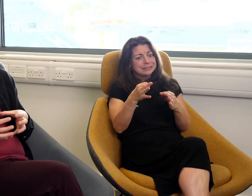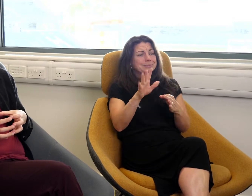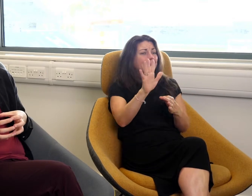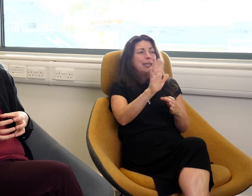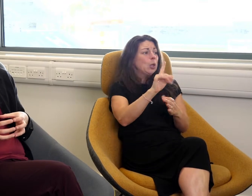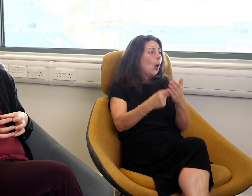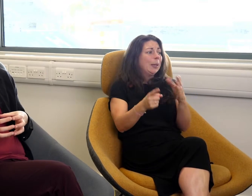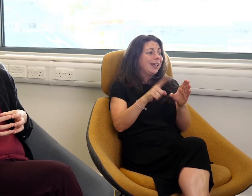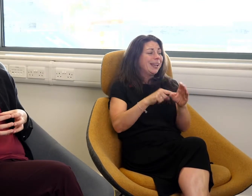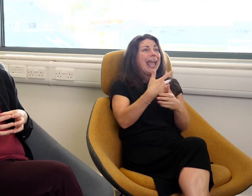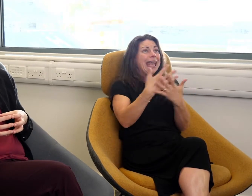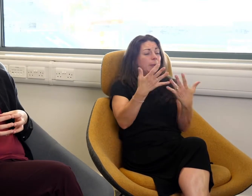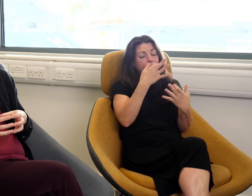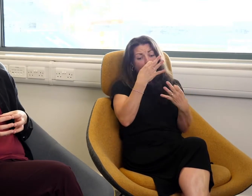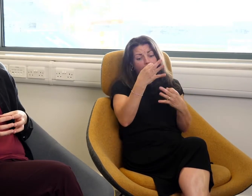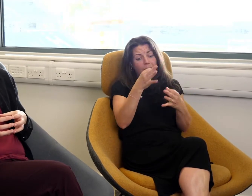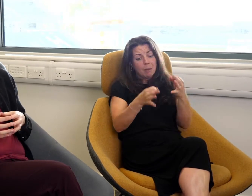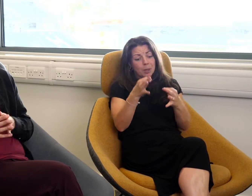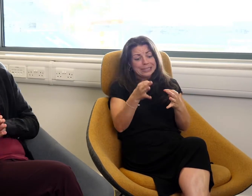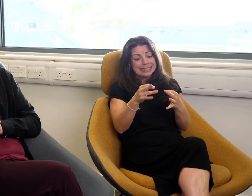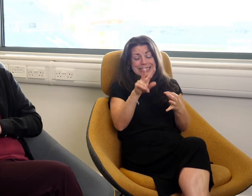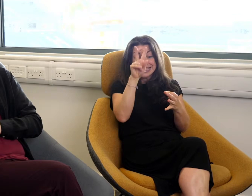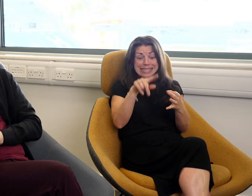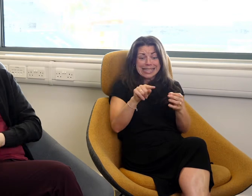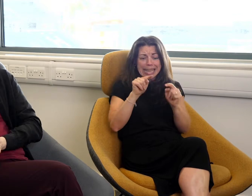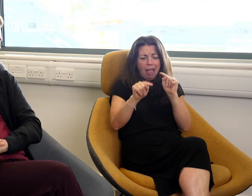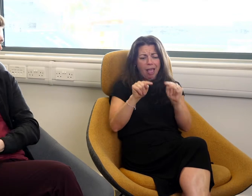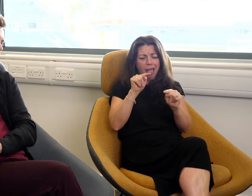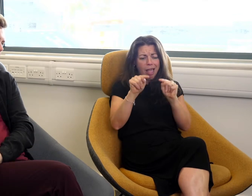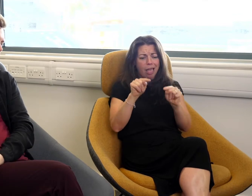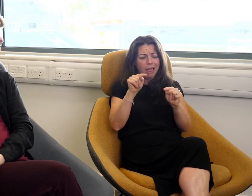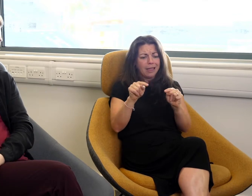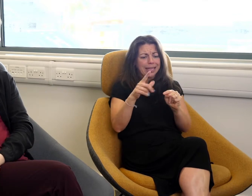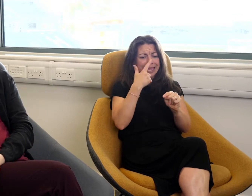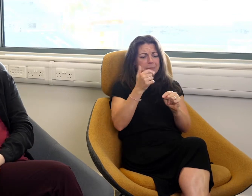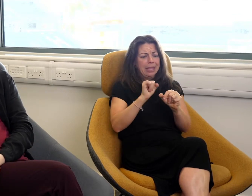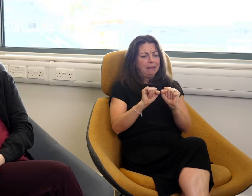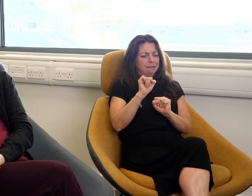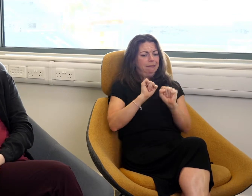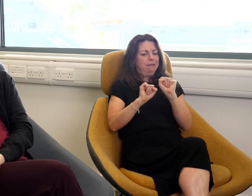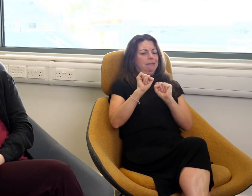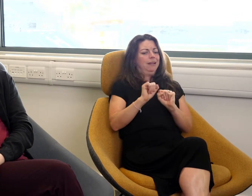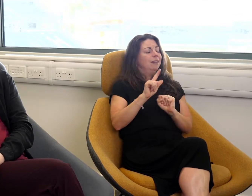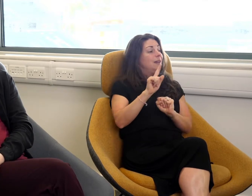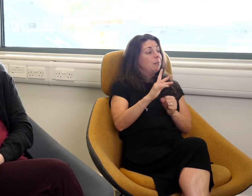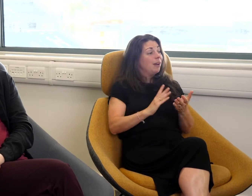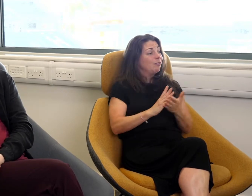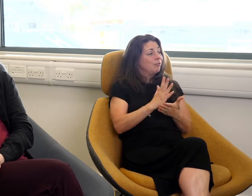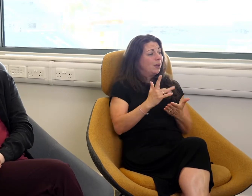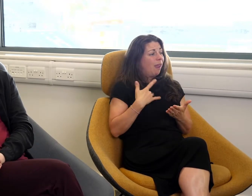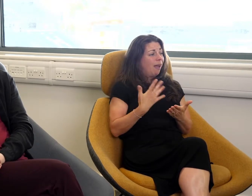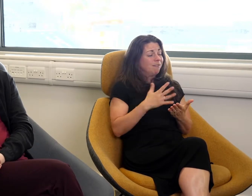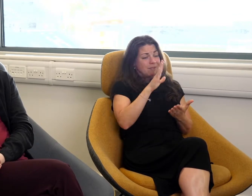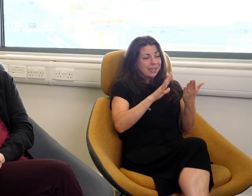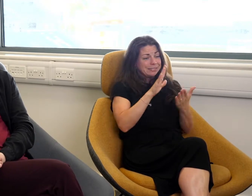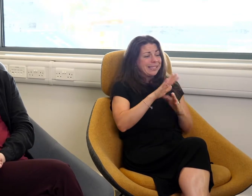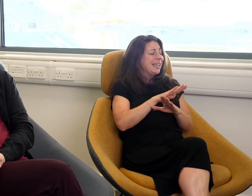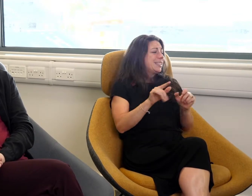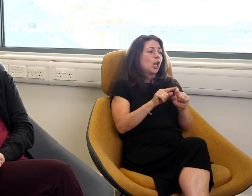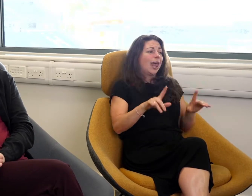very easily put them off. And so I always try to get across that, it's not the case that it's that bad really. Oh, and the other part of your